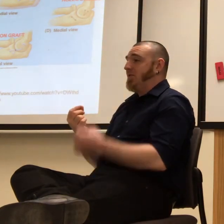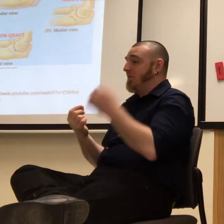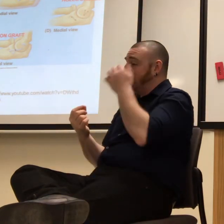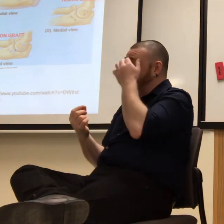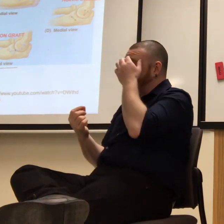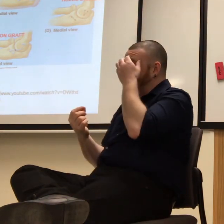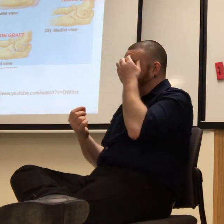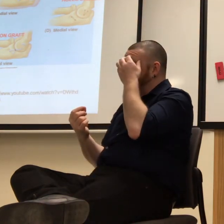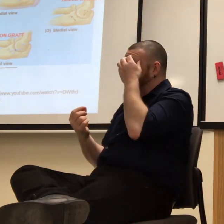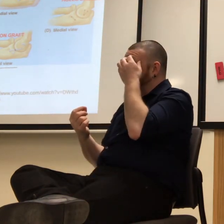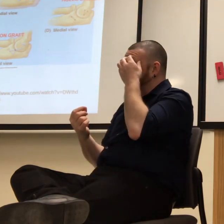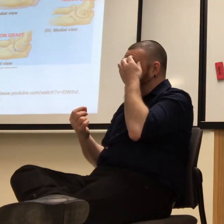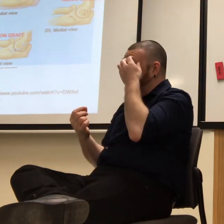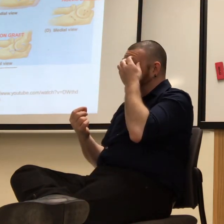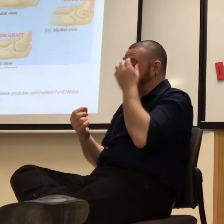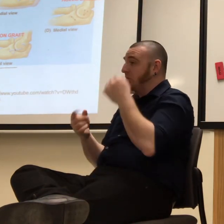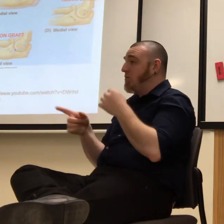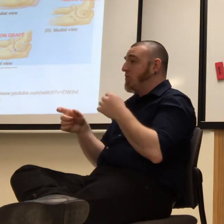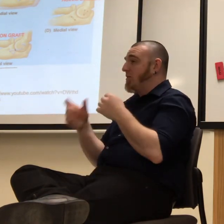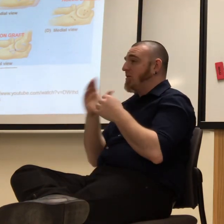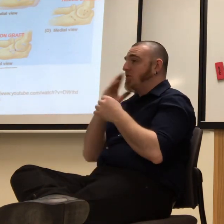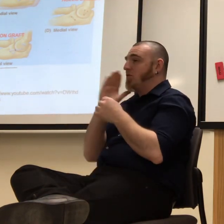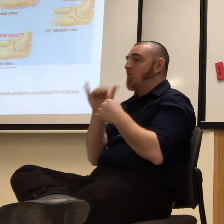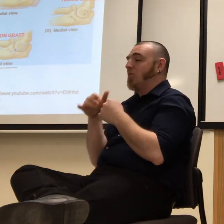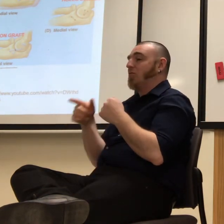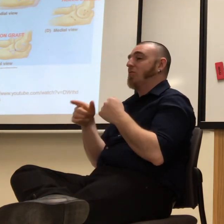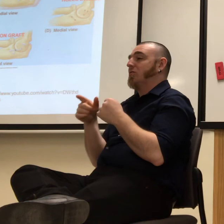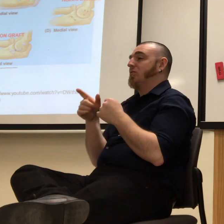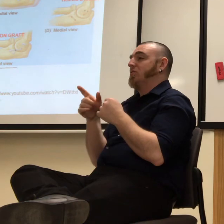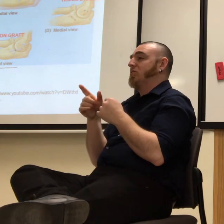is use